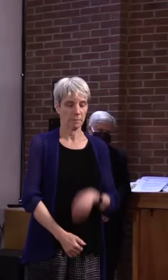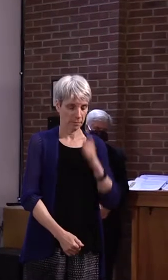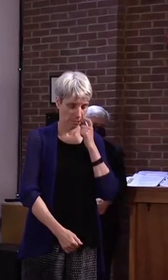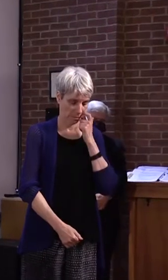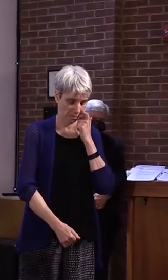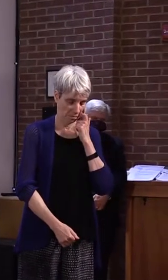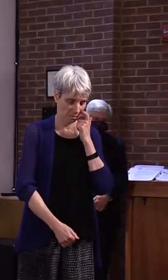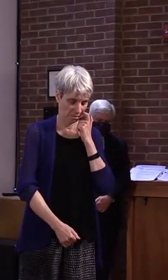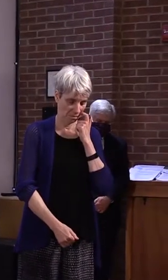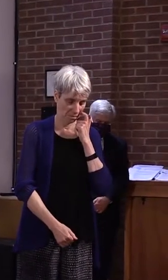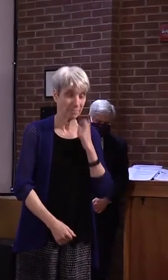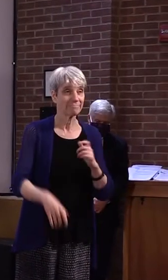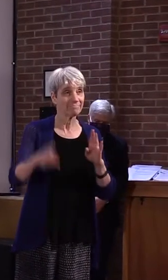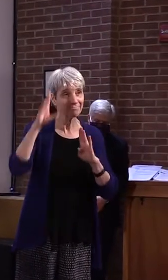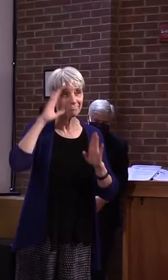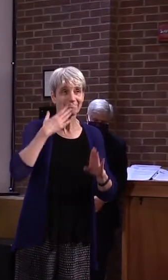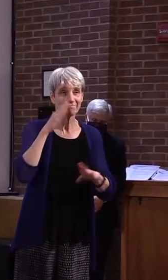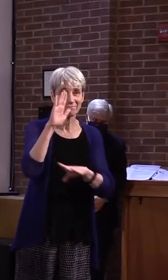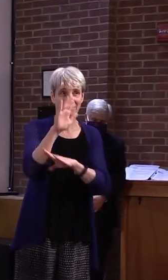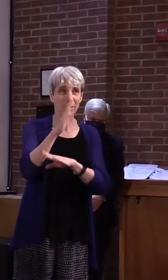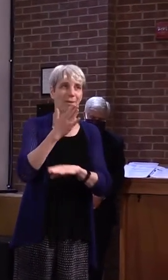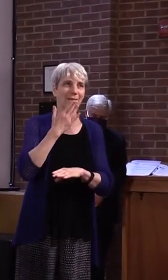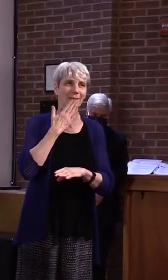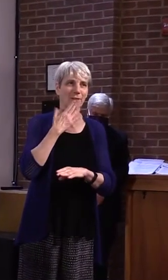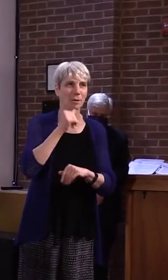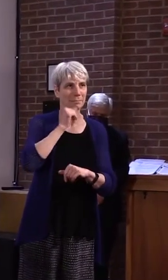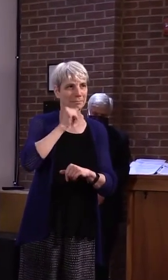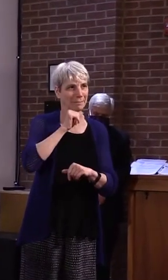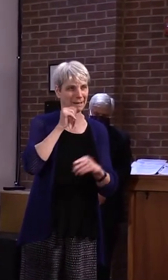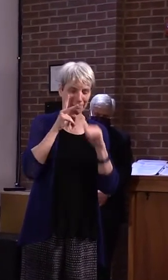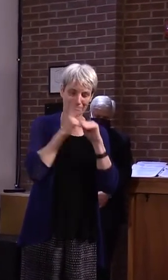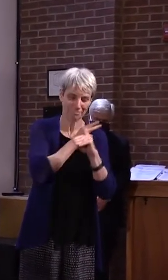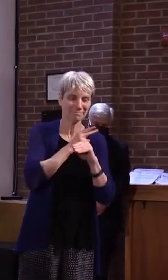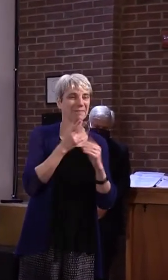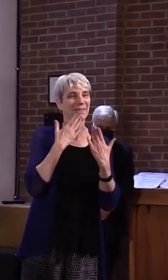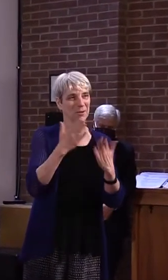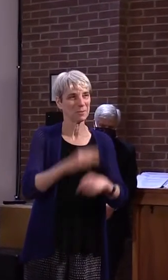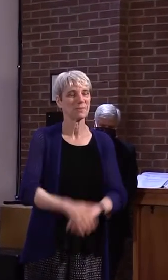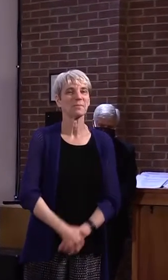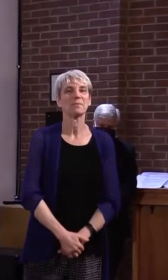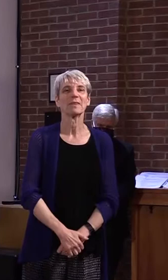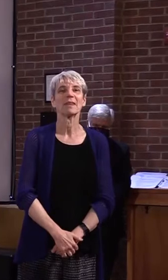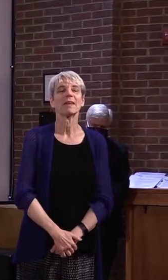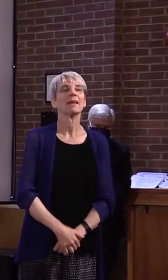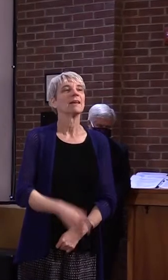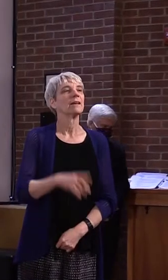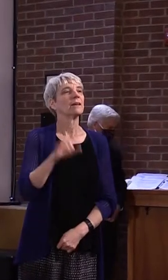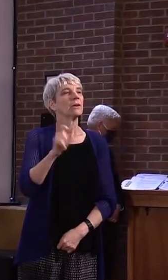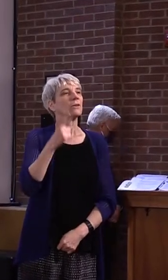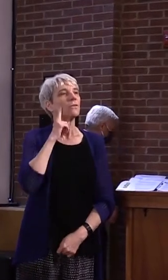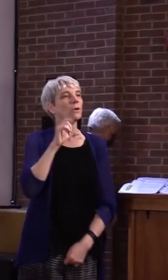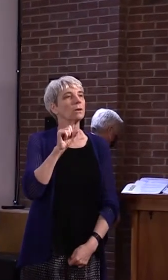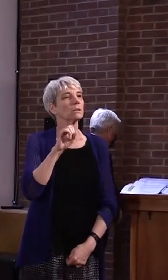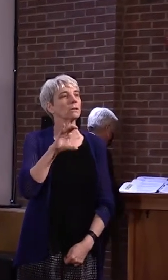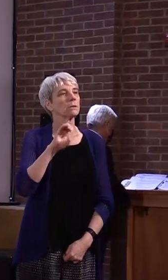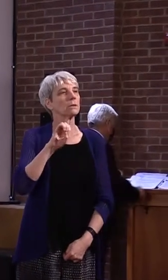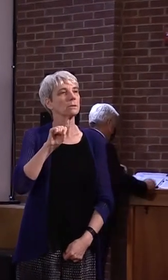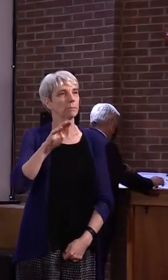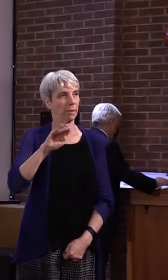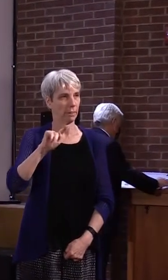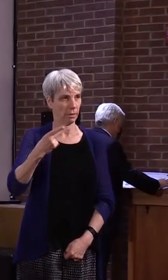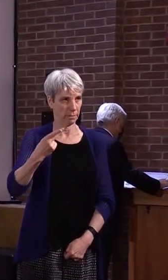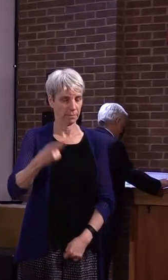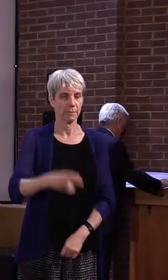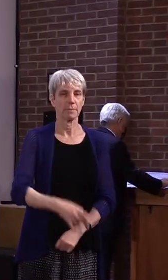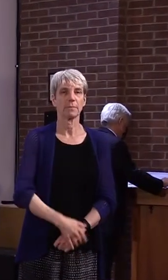Yeah, yes, good afternoon. Thanks everyone for hanging in there with us. Questions for Secretary Smith. Looking at